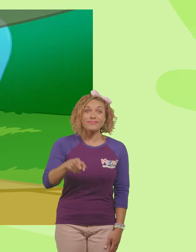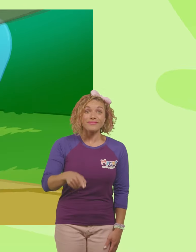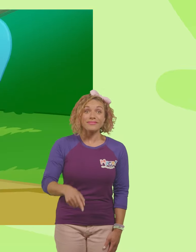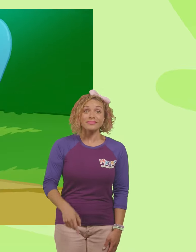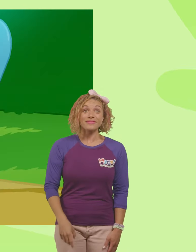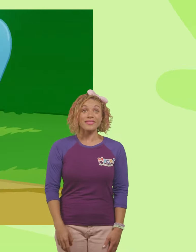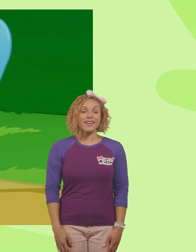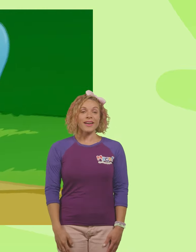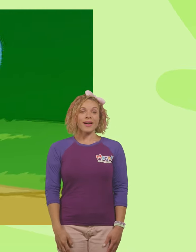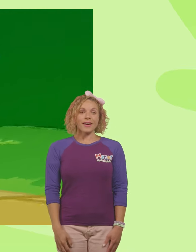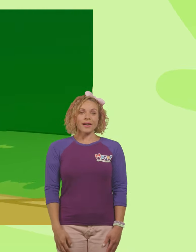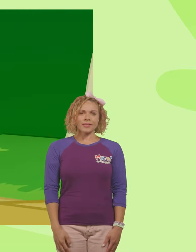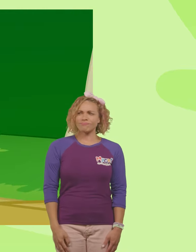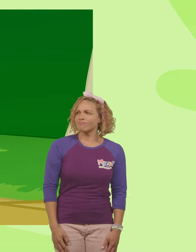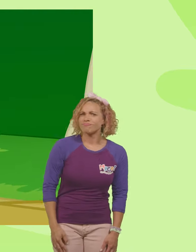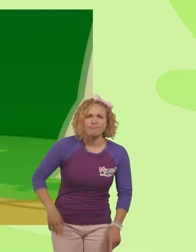It's real!